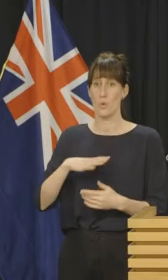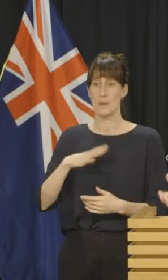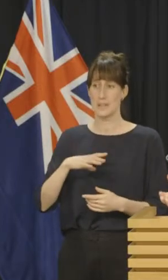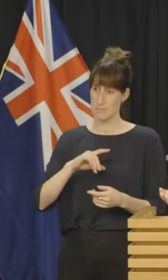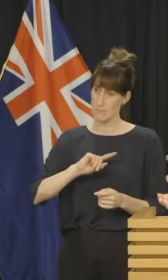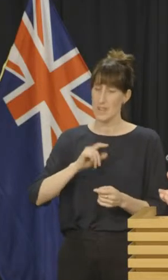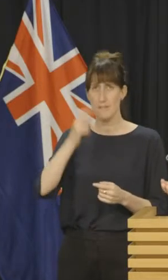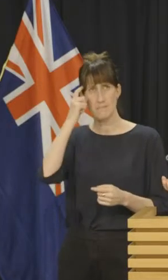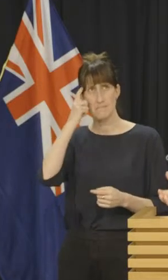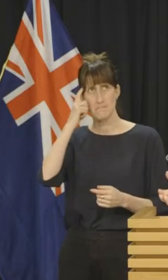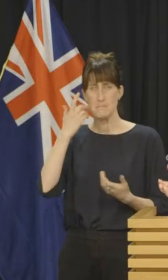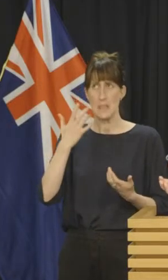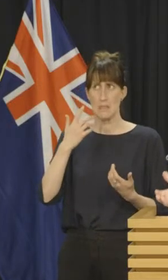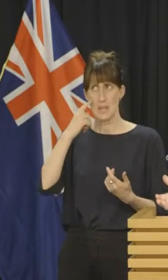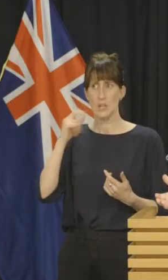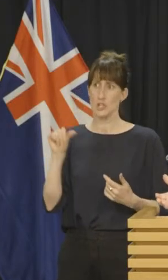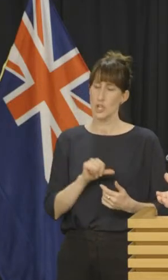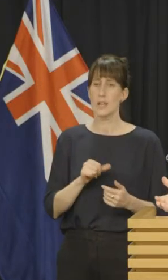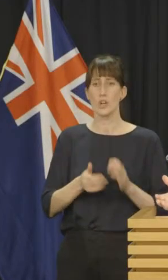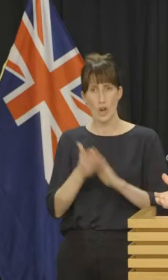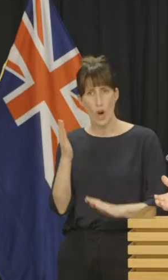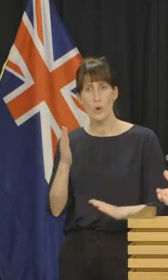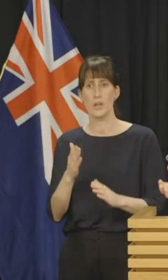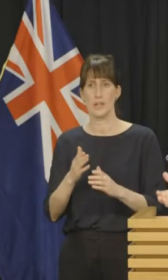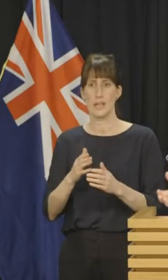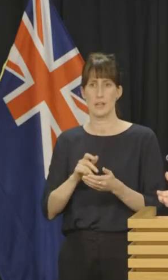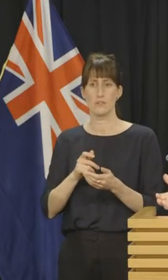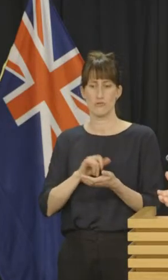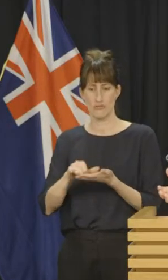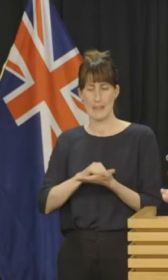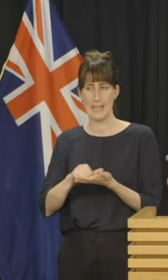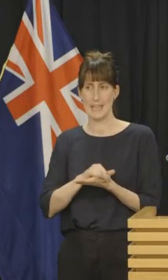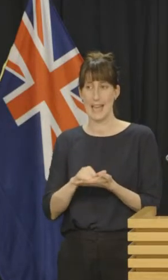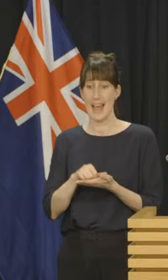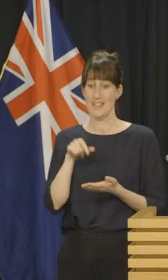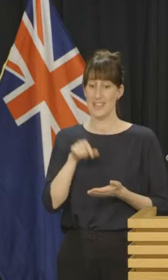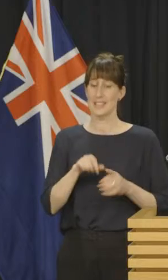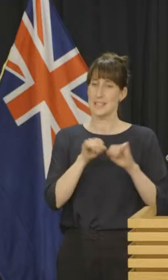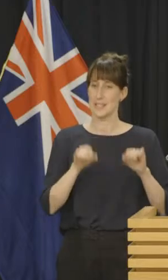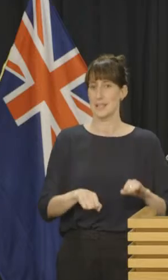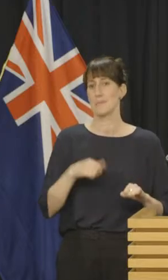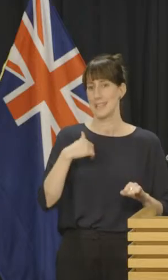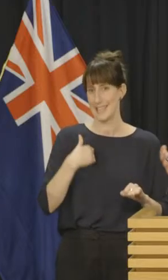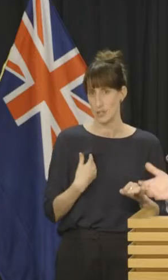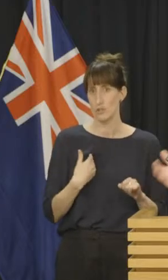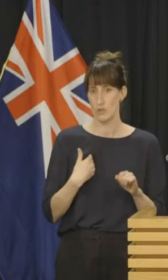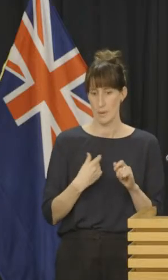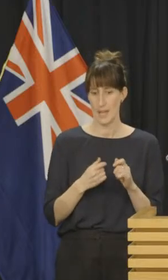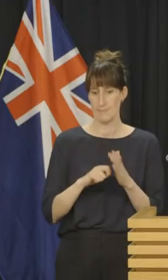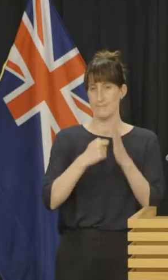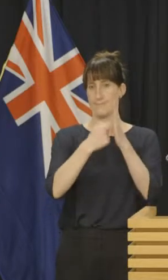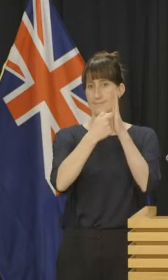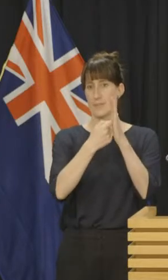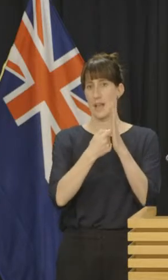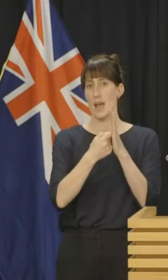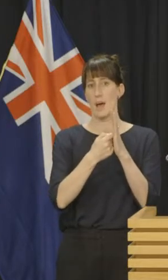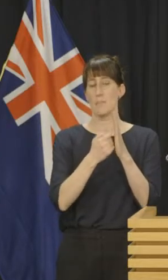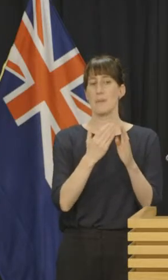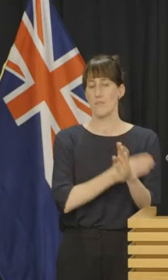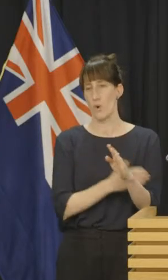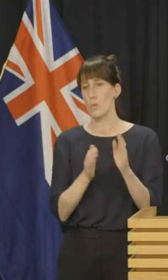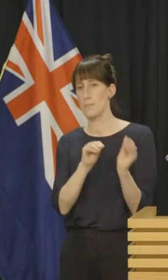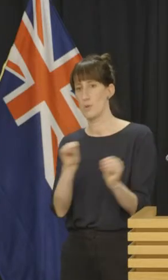done, including updating the information system, which needs to be upgraded as a prerequisite for moving to HPV-based